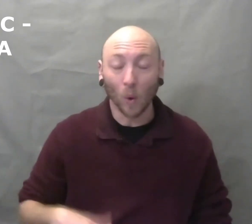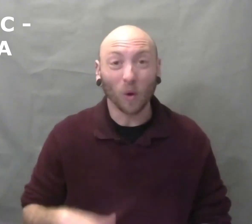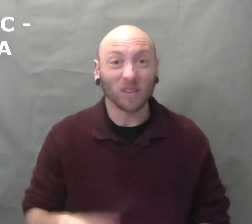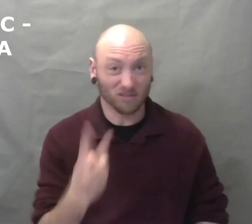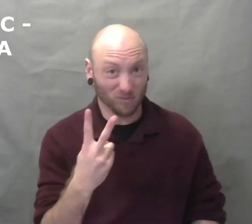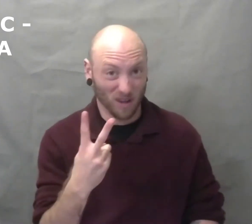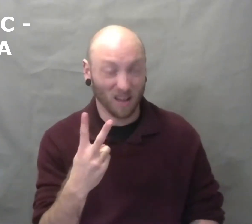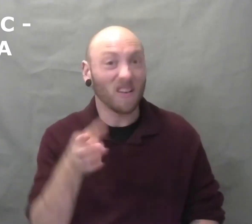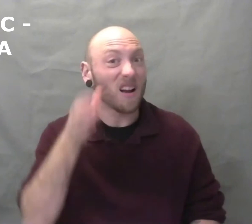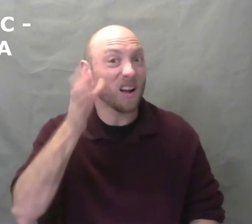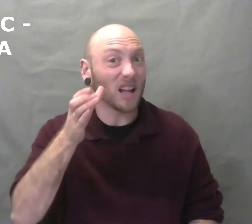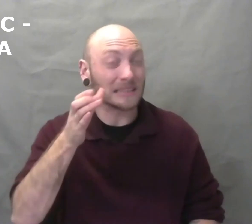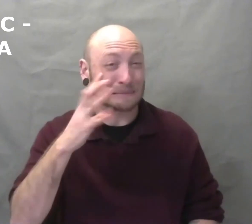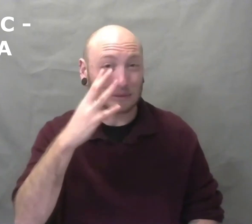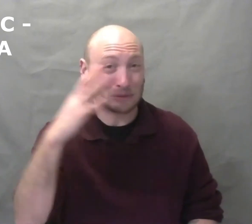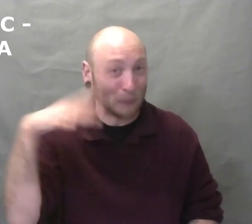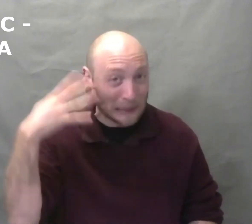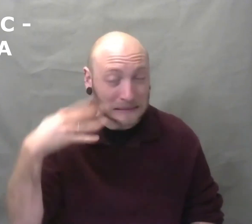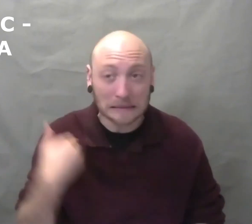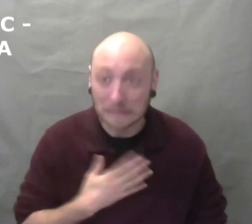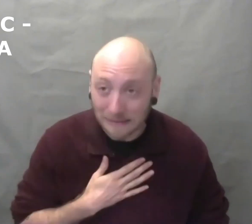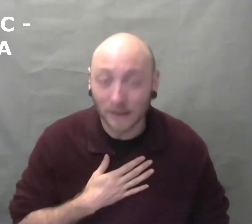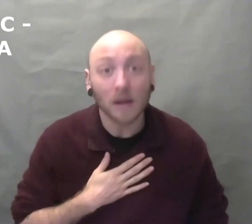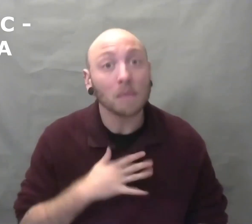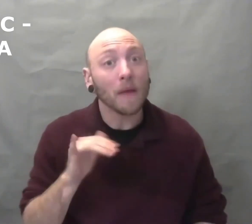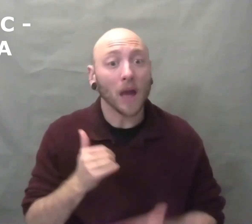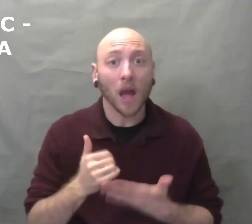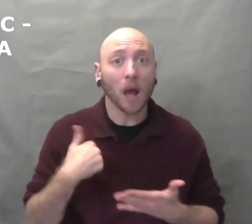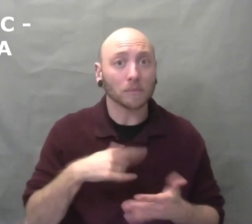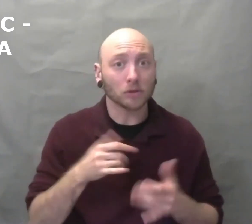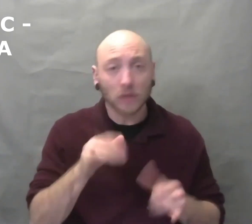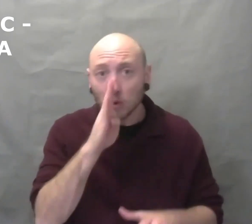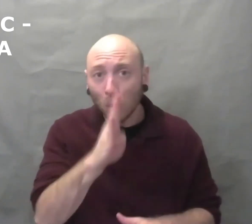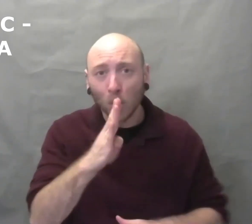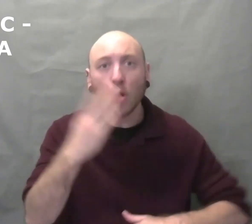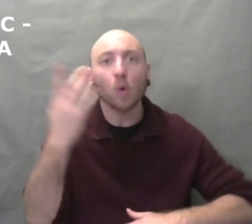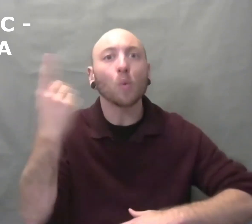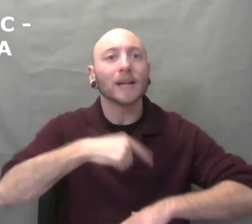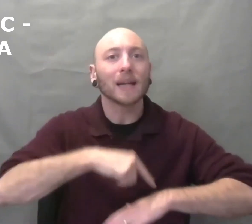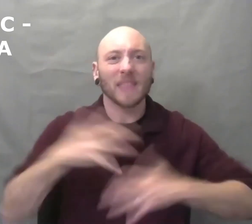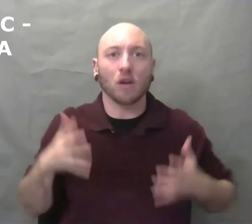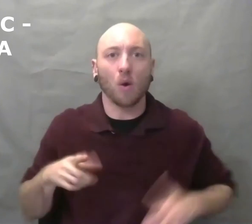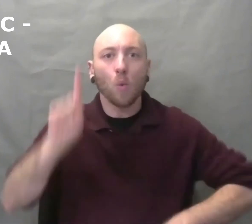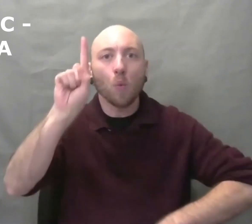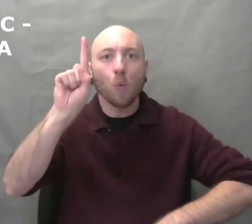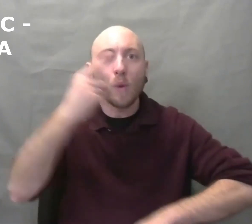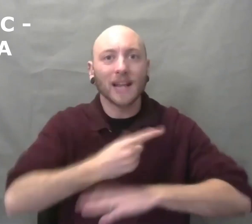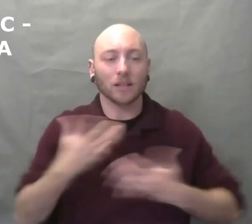crazy. And that keeps us sober one day at a time. And that's it. It's just one day. It's today. It doesn't matter that I have 6 years. It doesn't